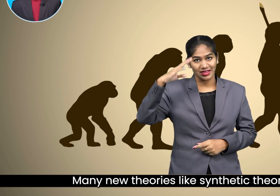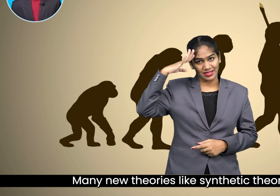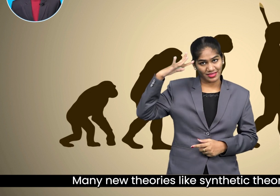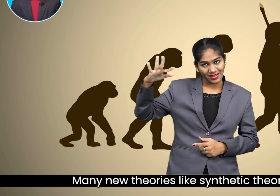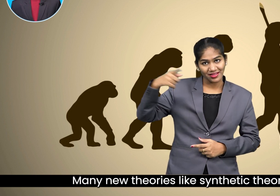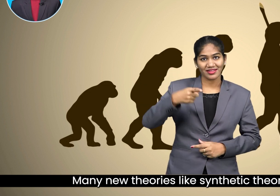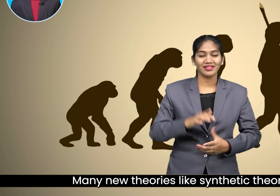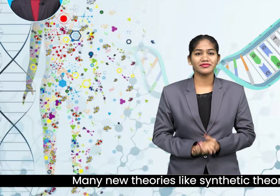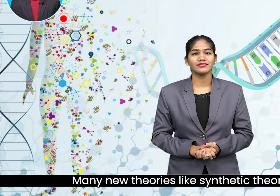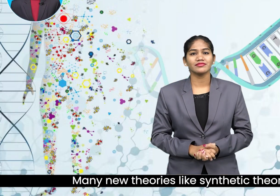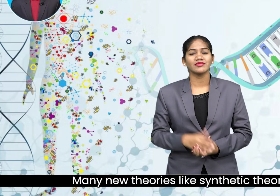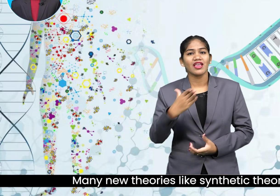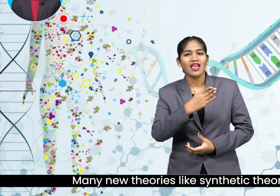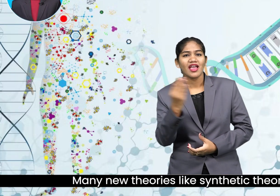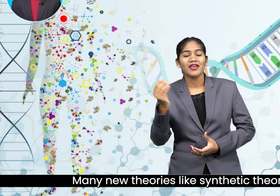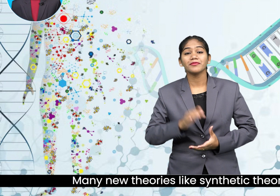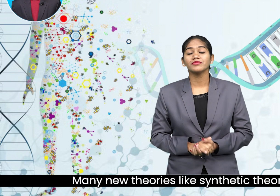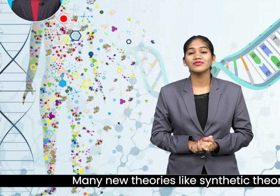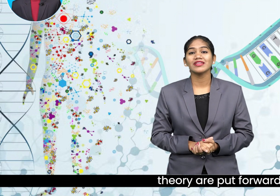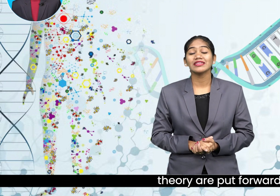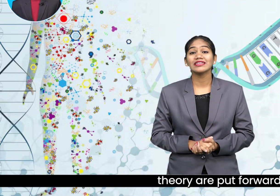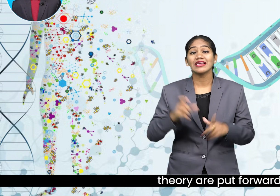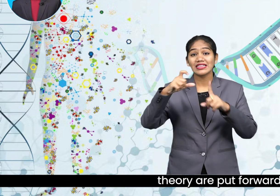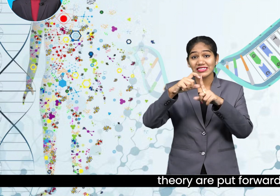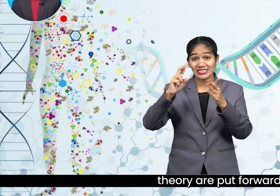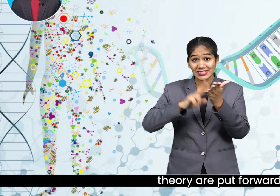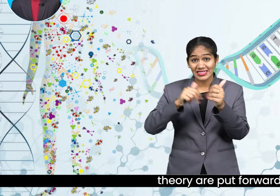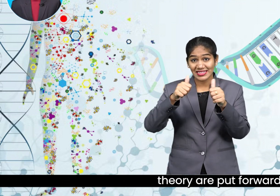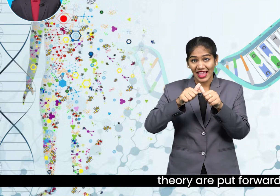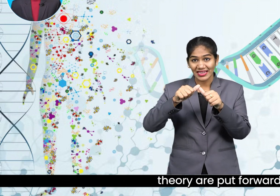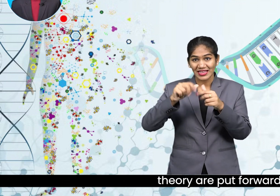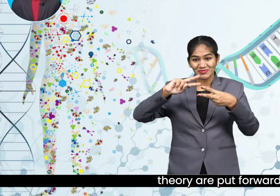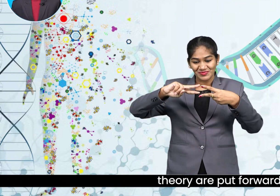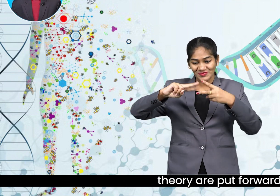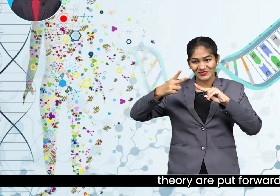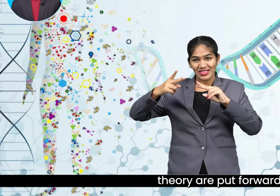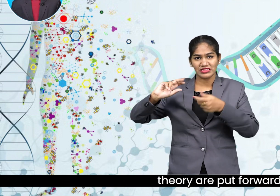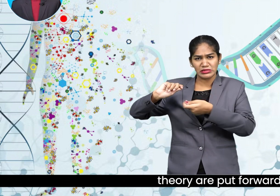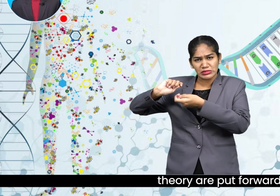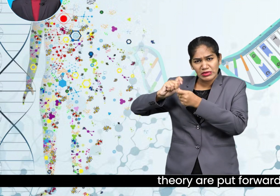and mutation theory are put forward.